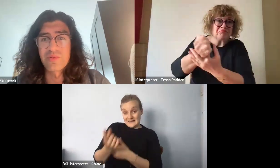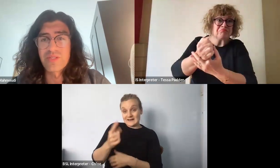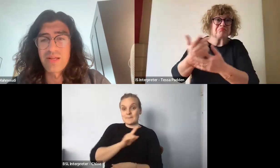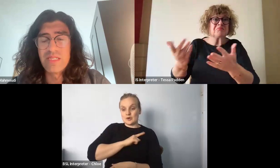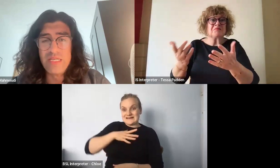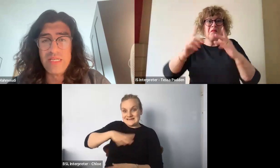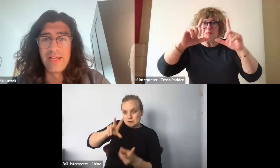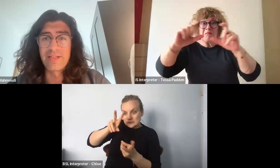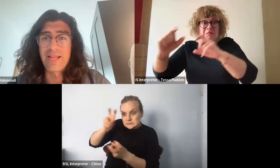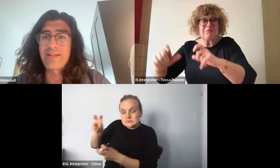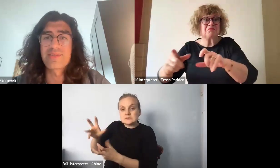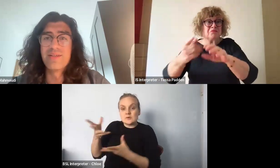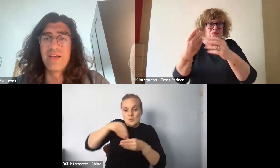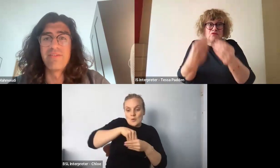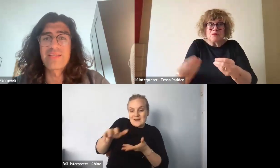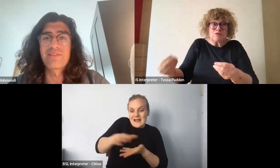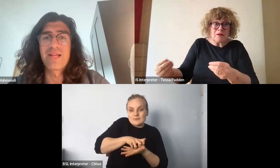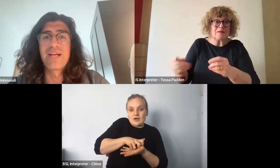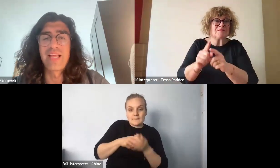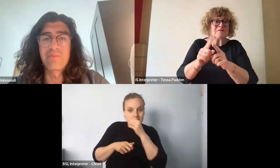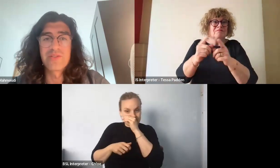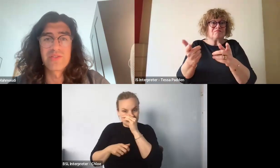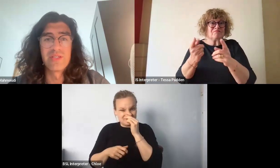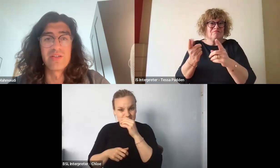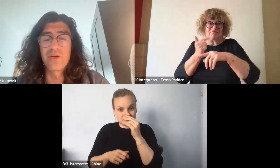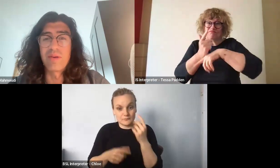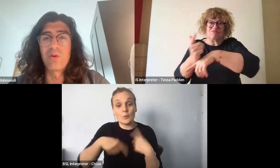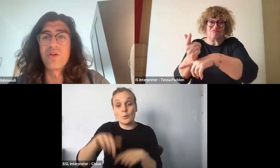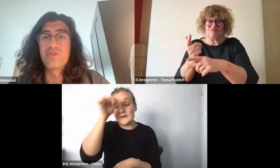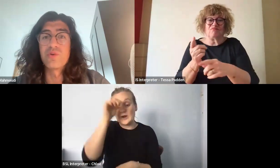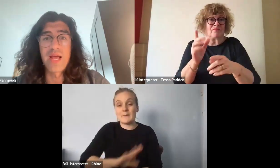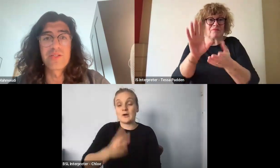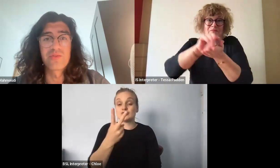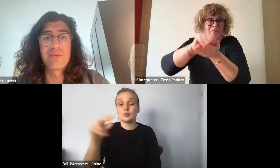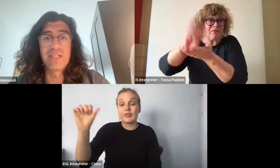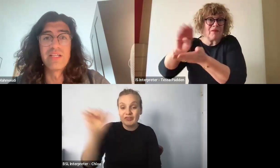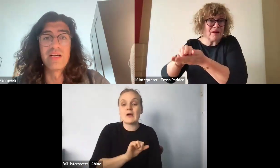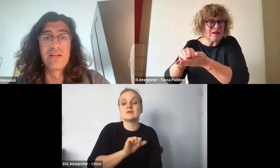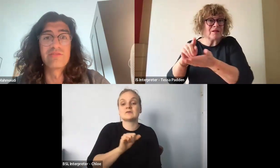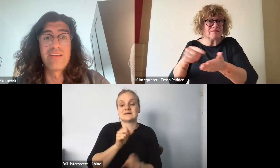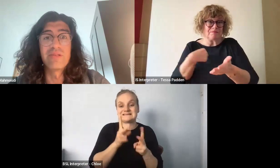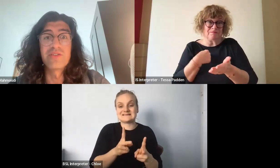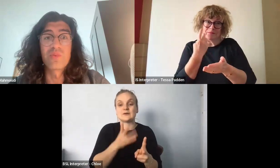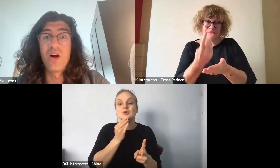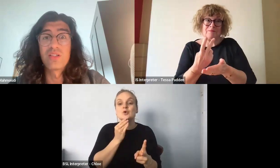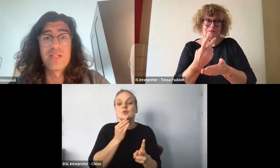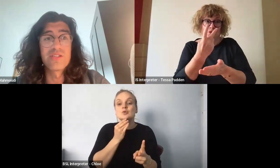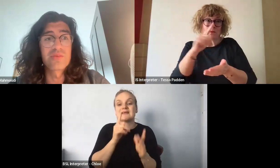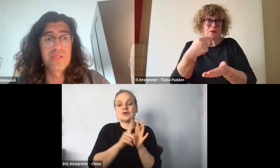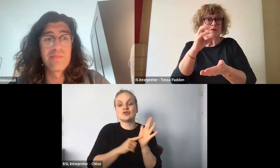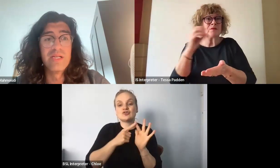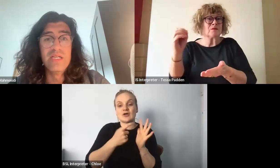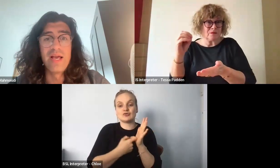in East Jerusalem. It connects a vast array of cameras. There are about 1 to 2 cameras for every 5 meters walked